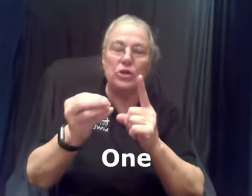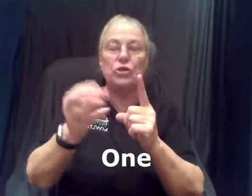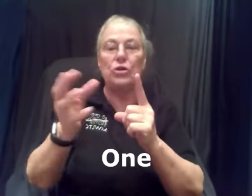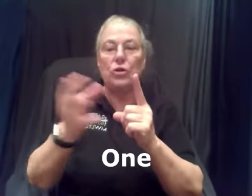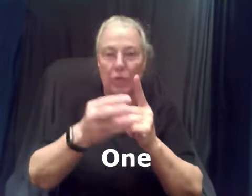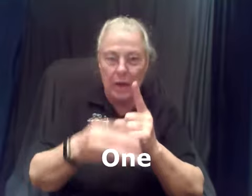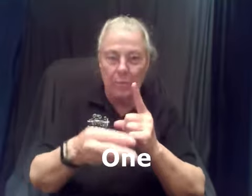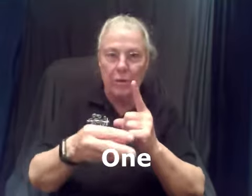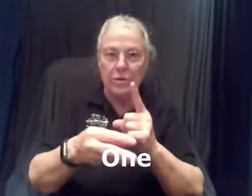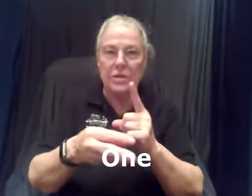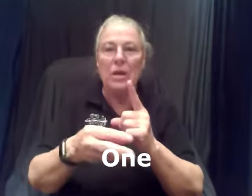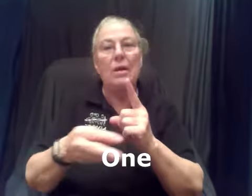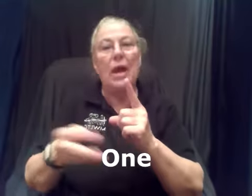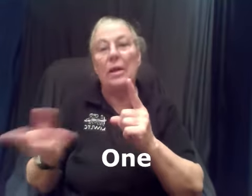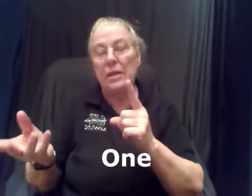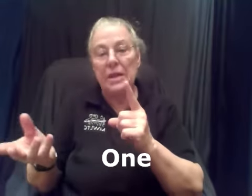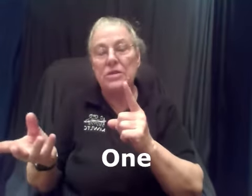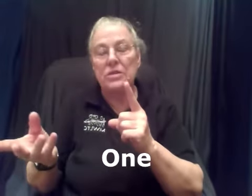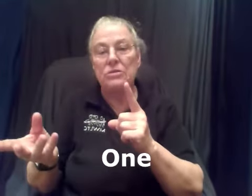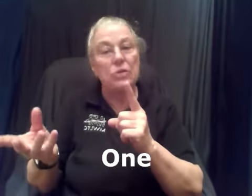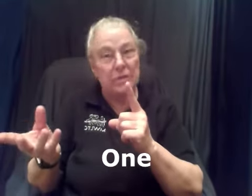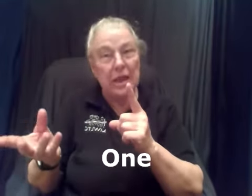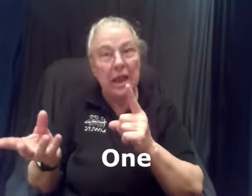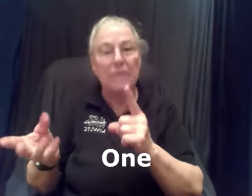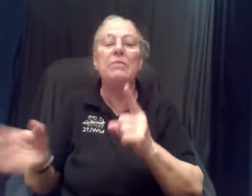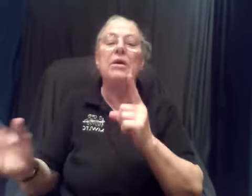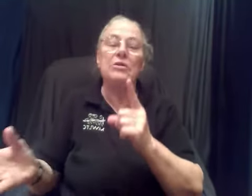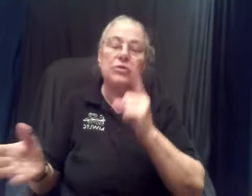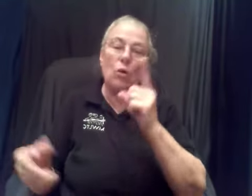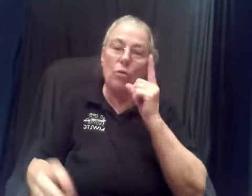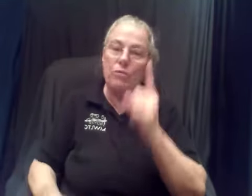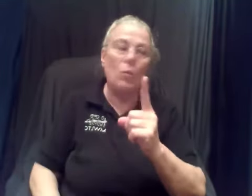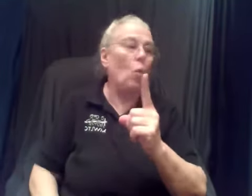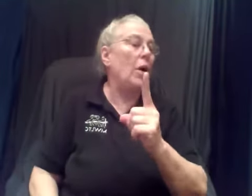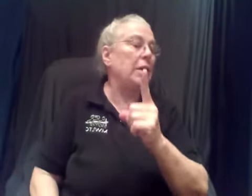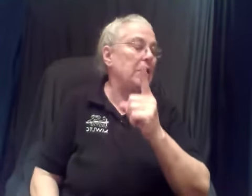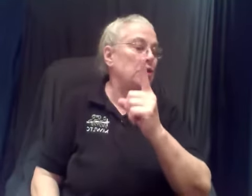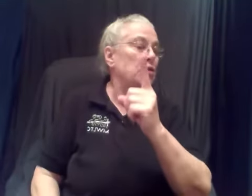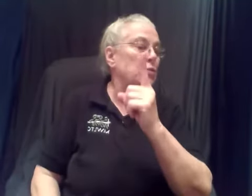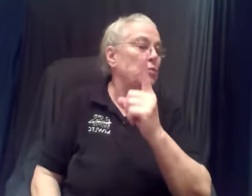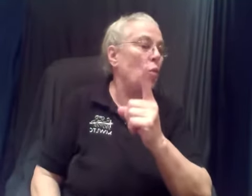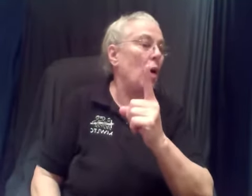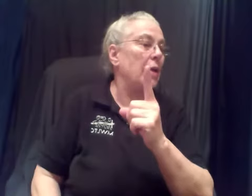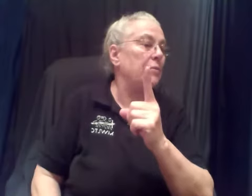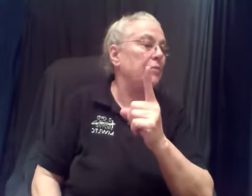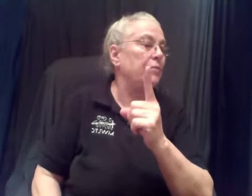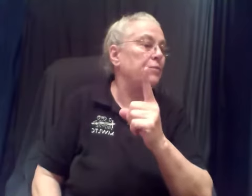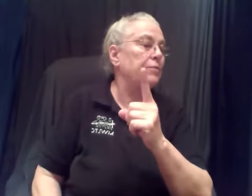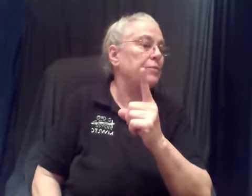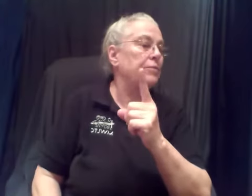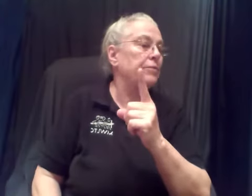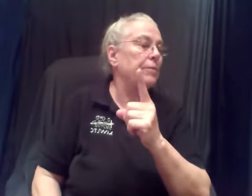your numbers at least to 10. So one is just one.